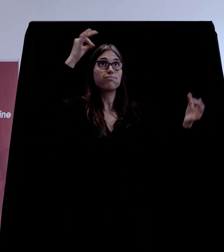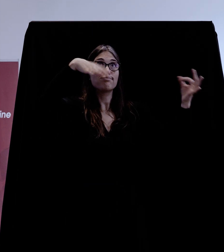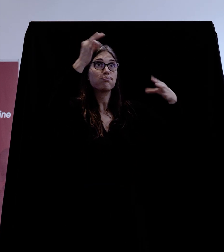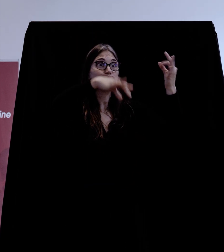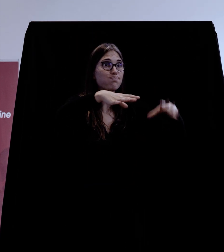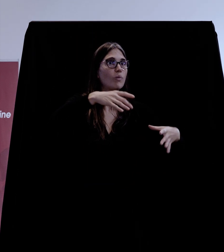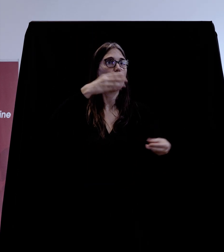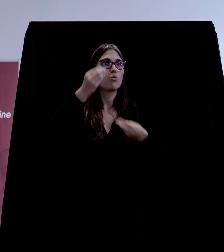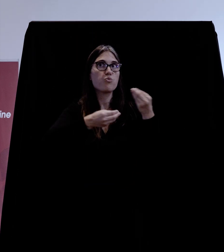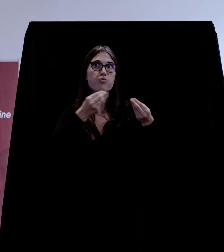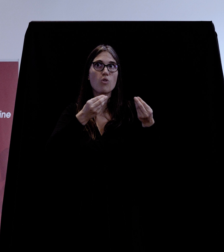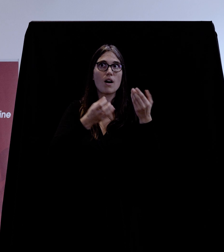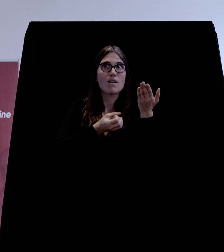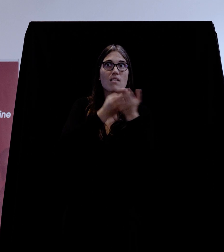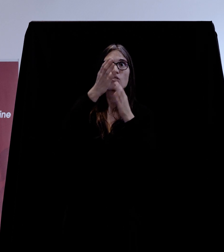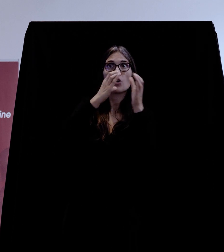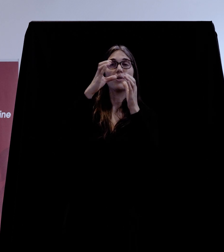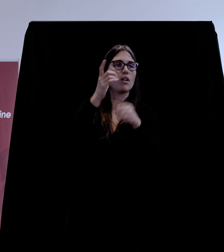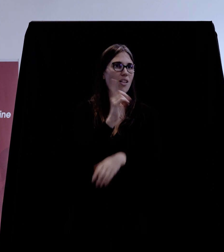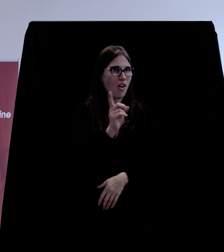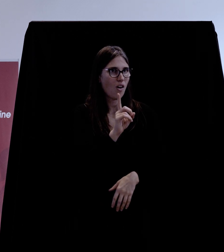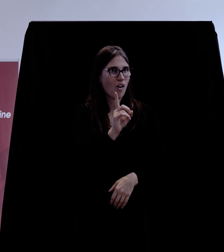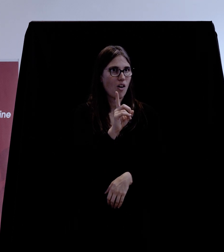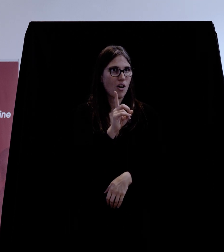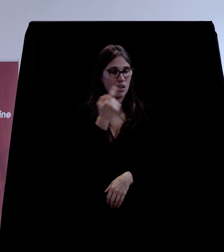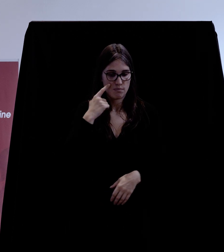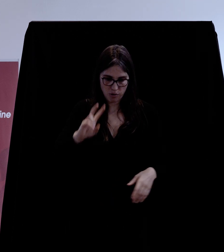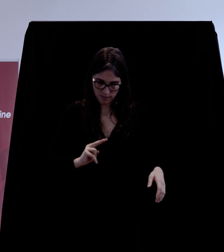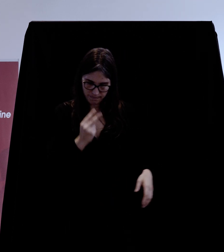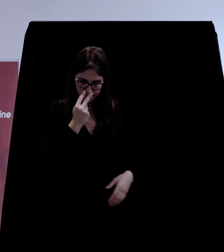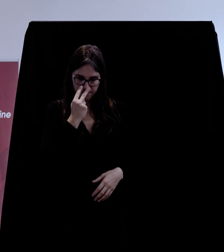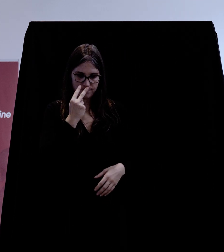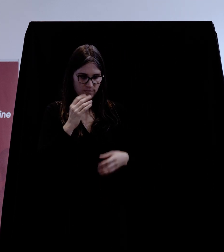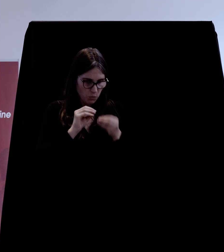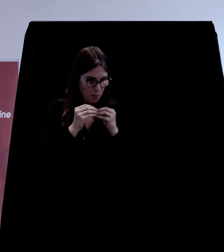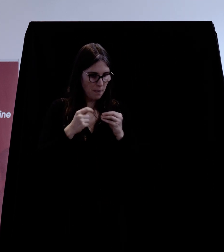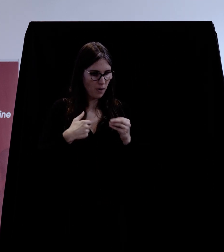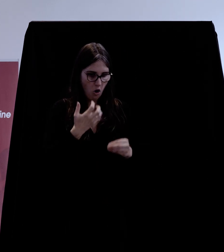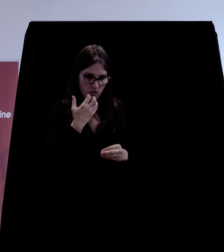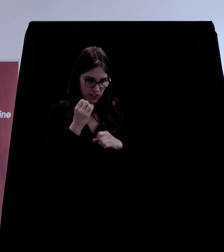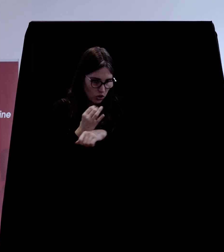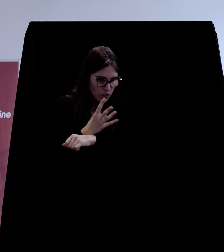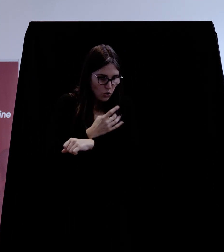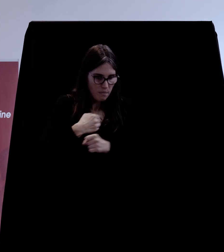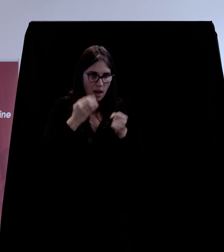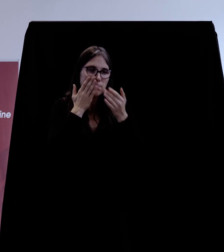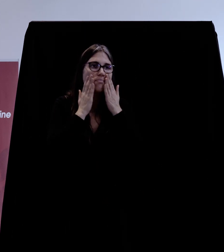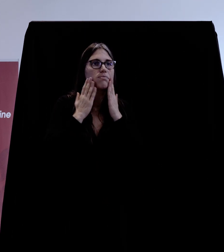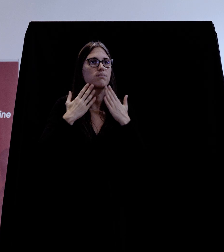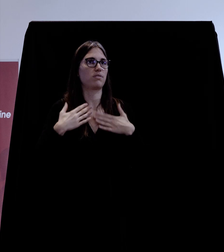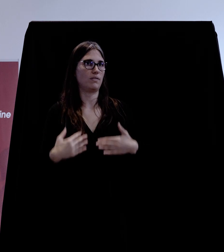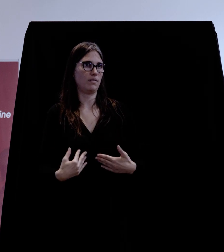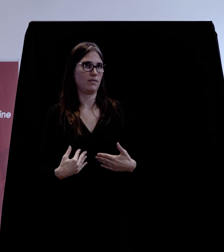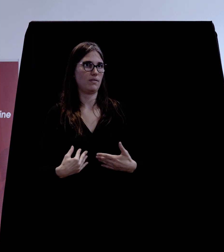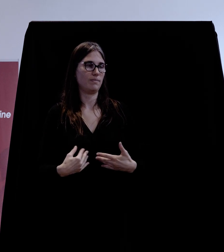for example, some of our kids engage in feces smearing, right? They take feces out of their bottom and they rub them all